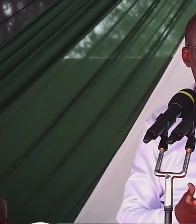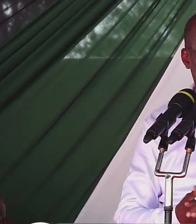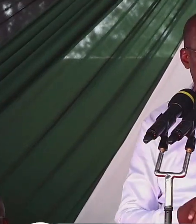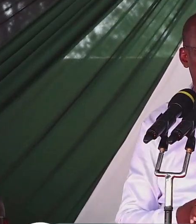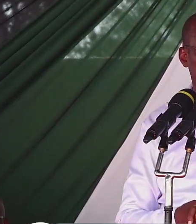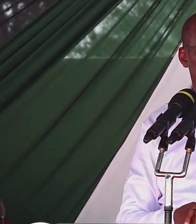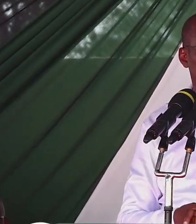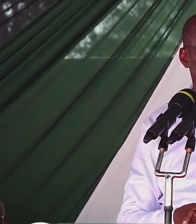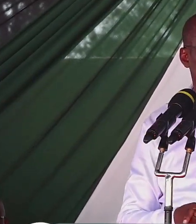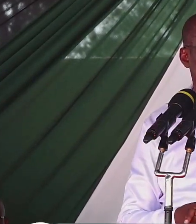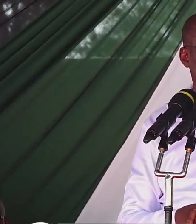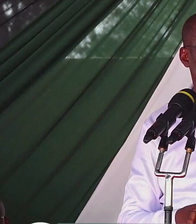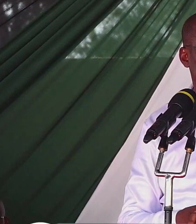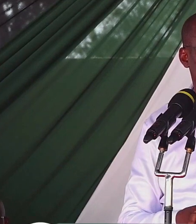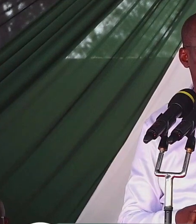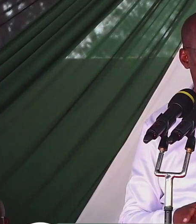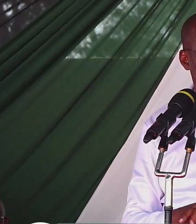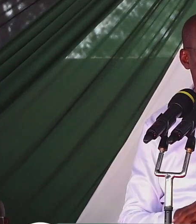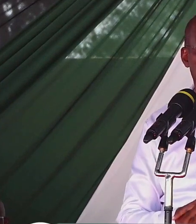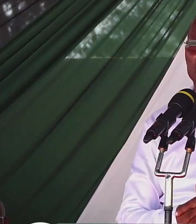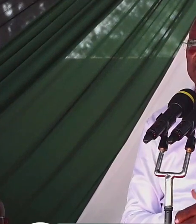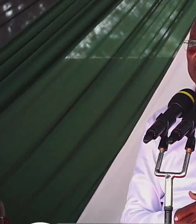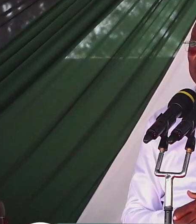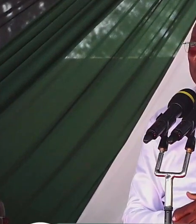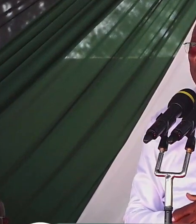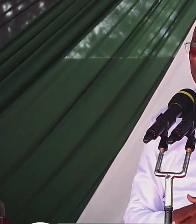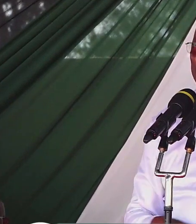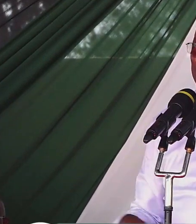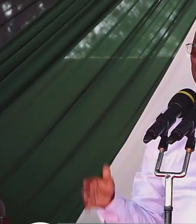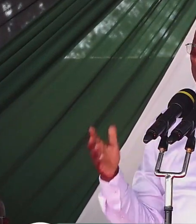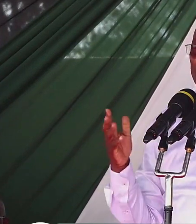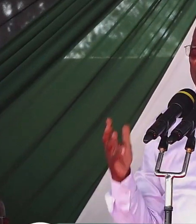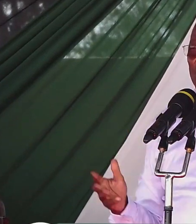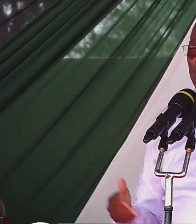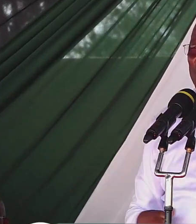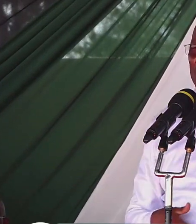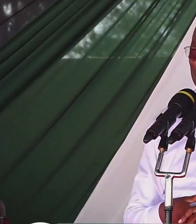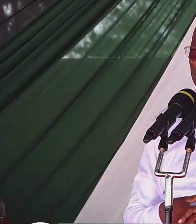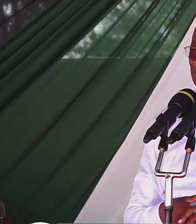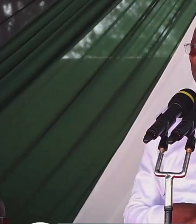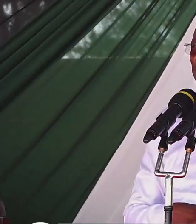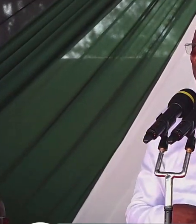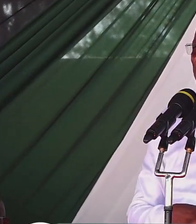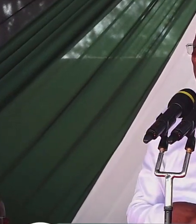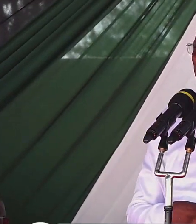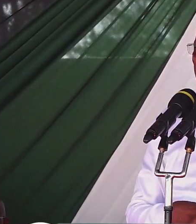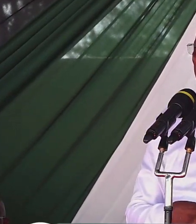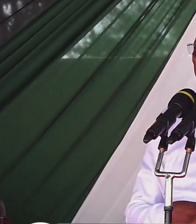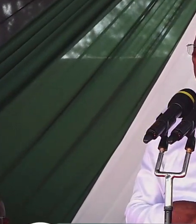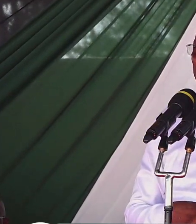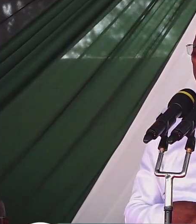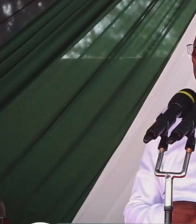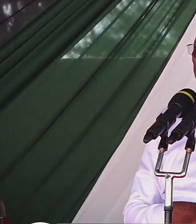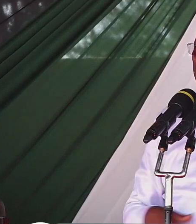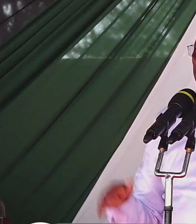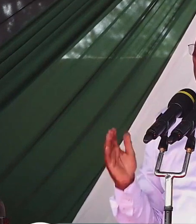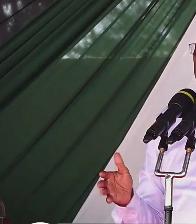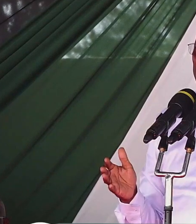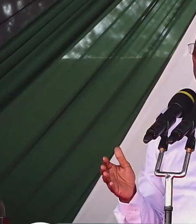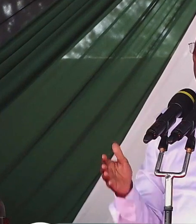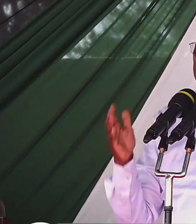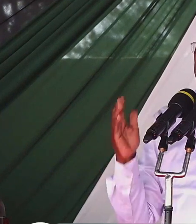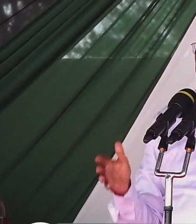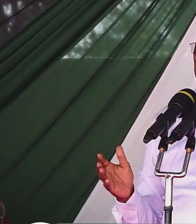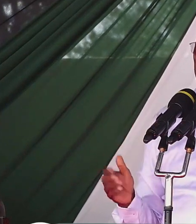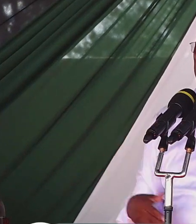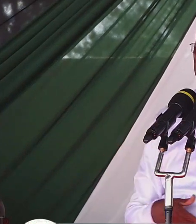very tough weather or even climatical conditions. You've persevered,